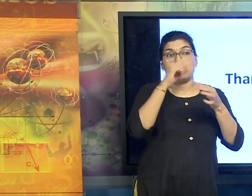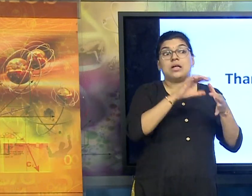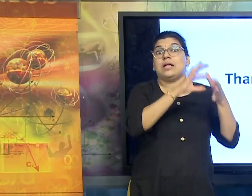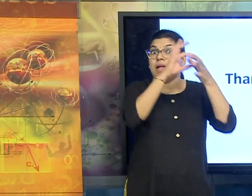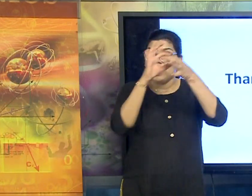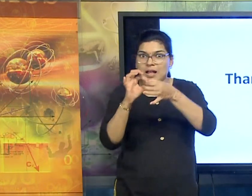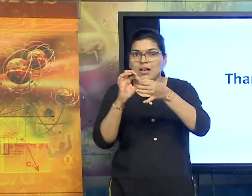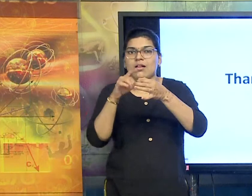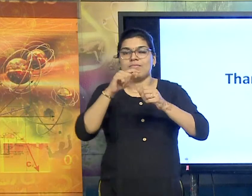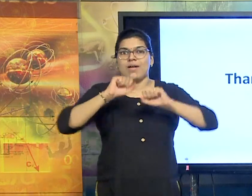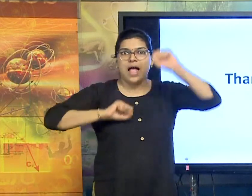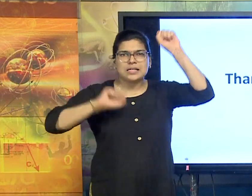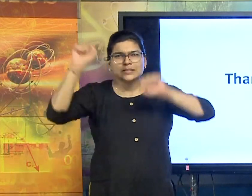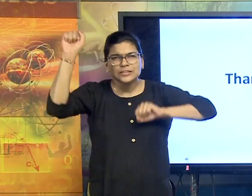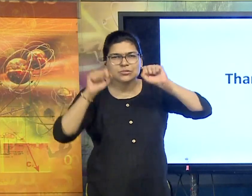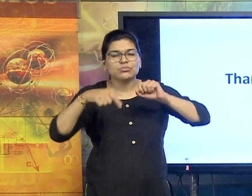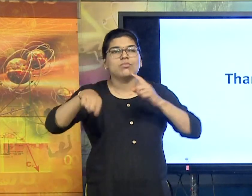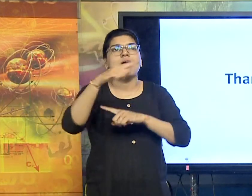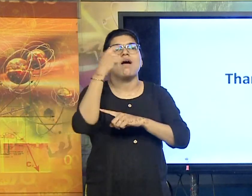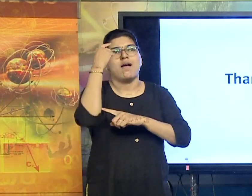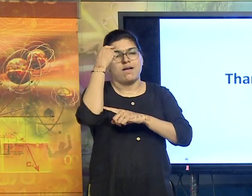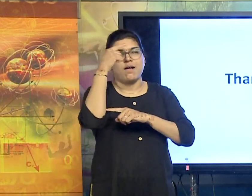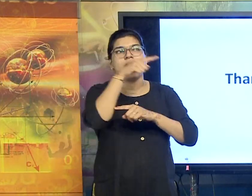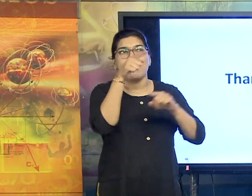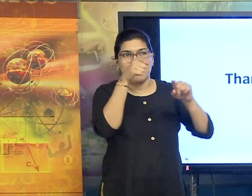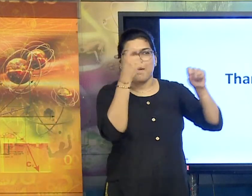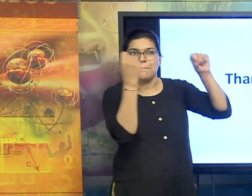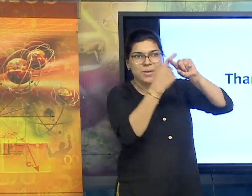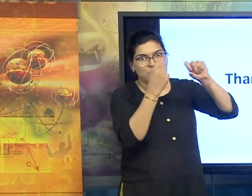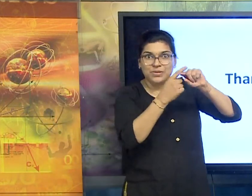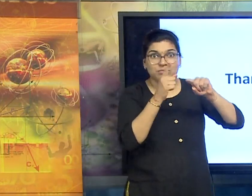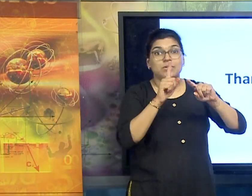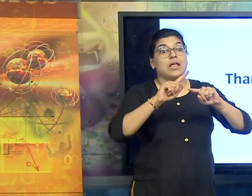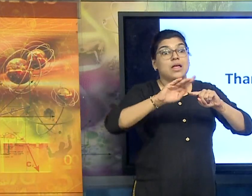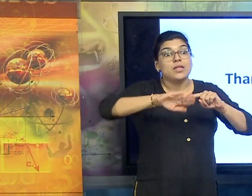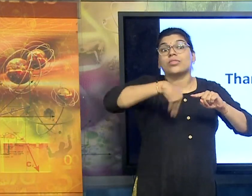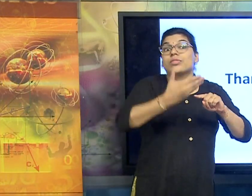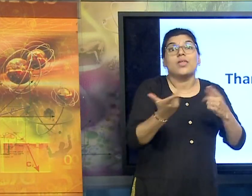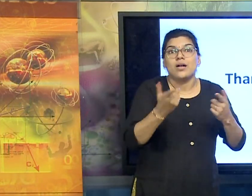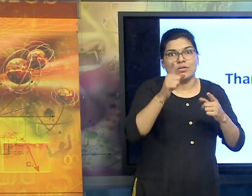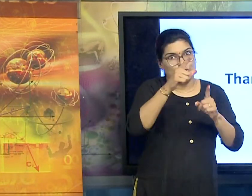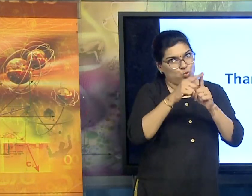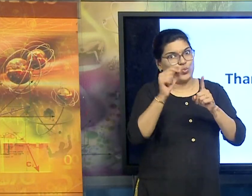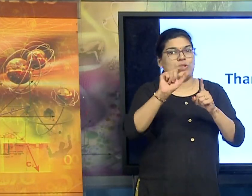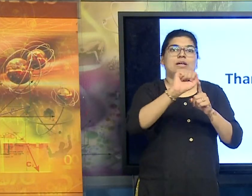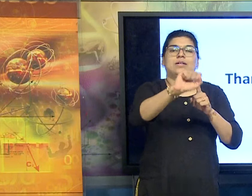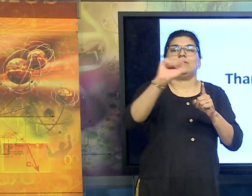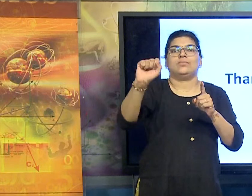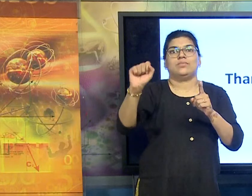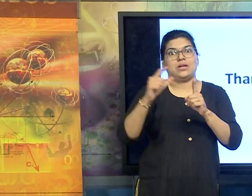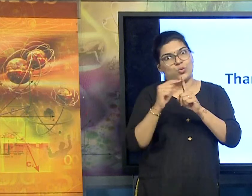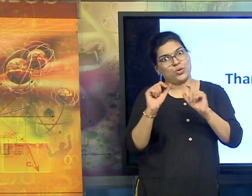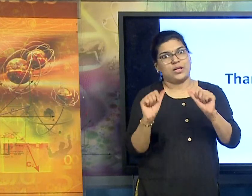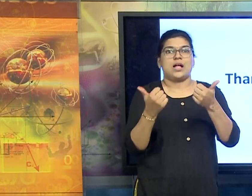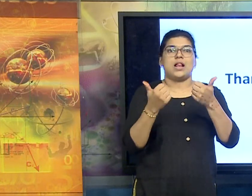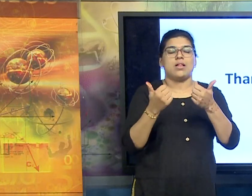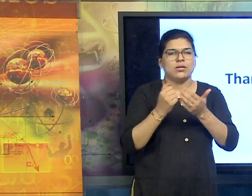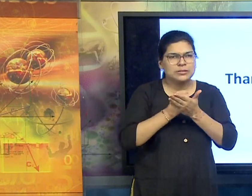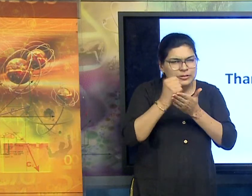different functions and charts, and also we try to do the exercise. And what should come next?